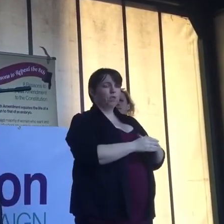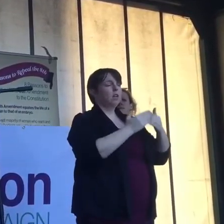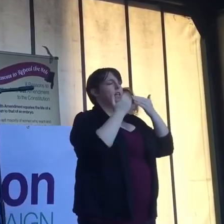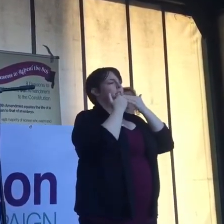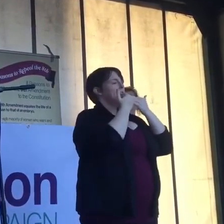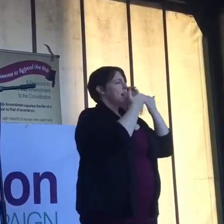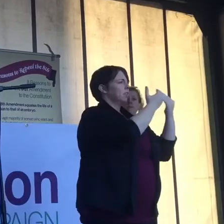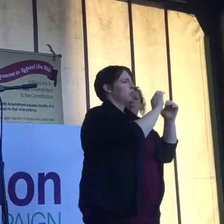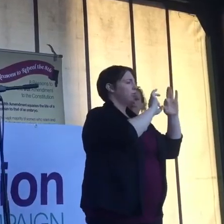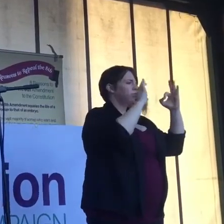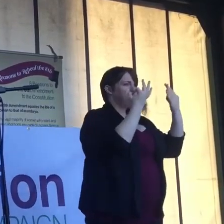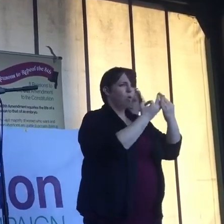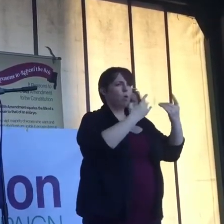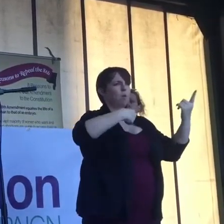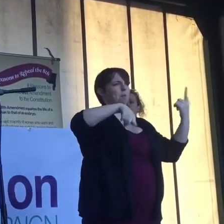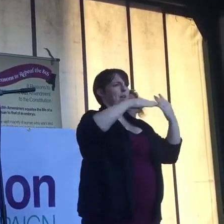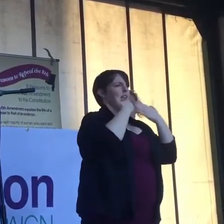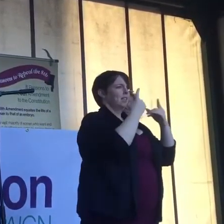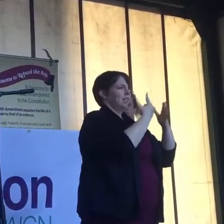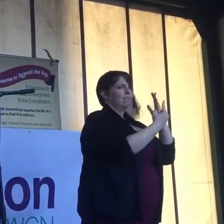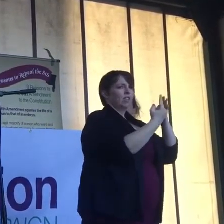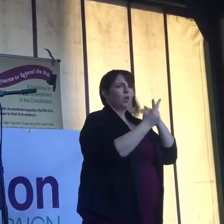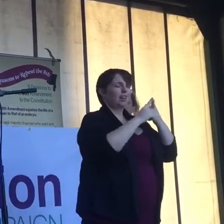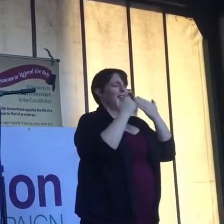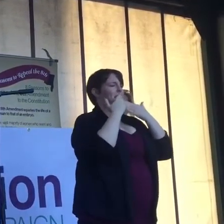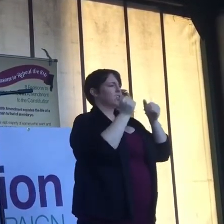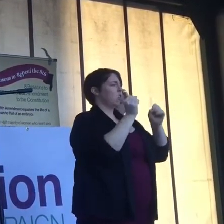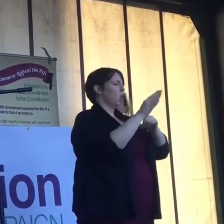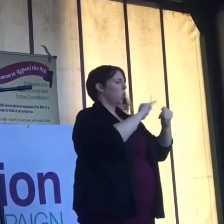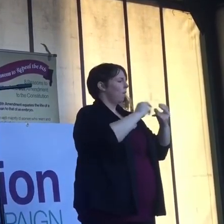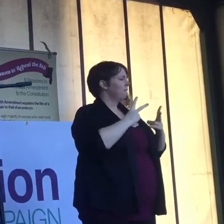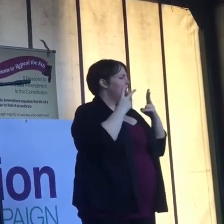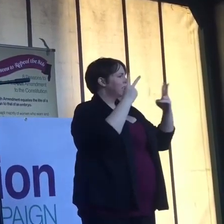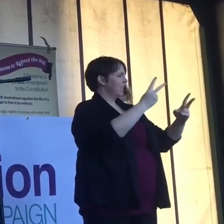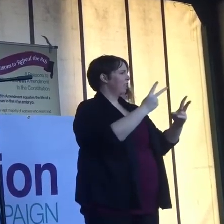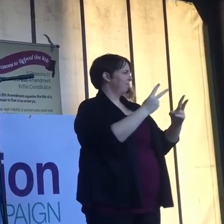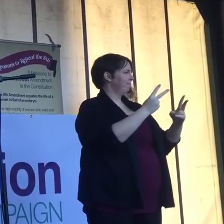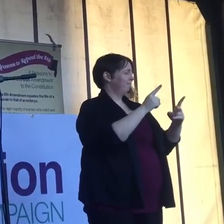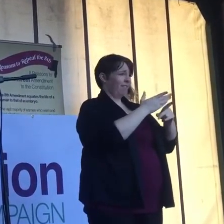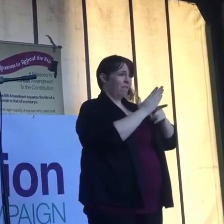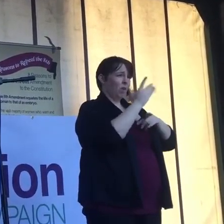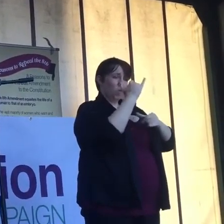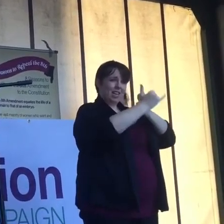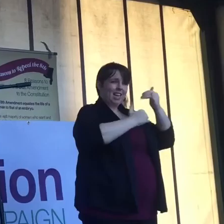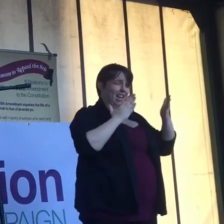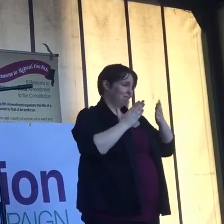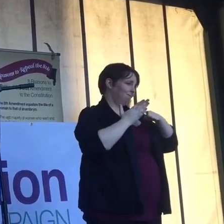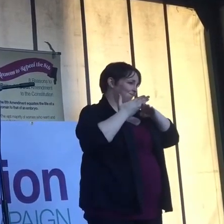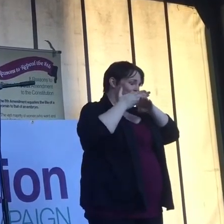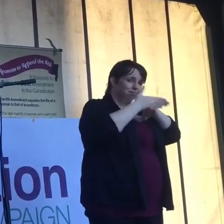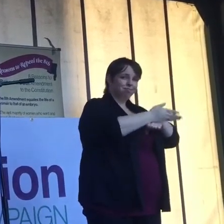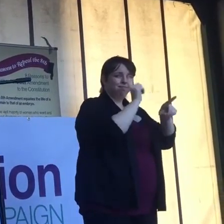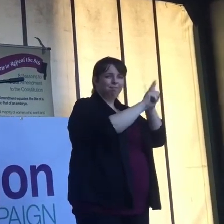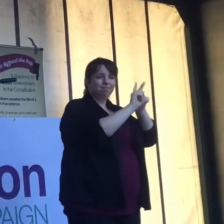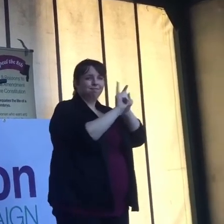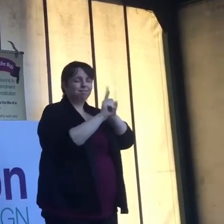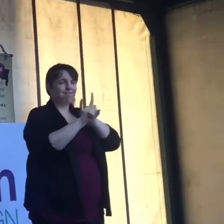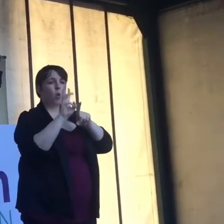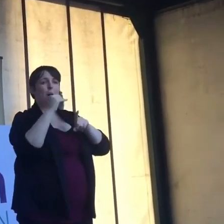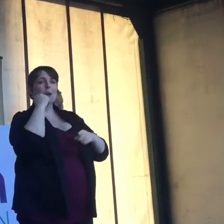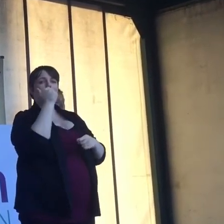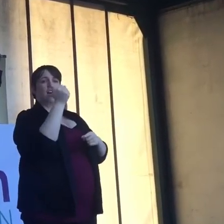and individuals, and of course to all the volunteers. They work all the year round doing all kinds of things because